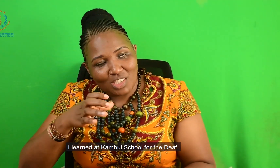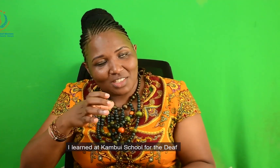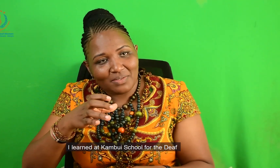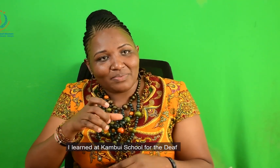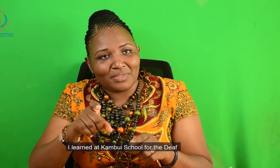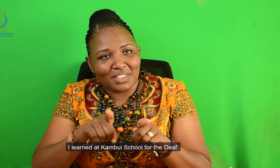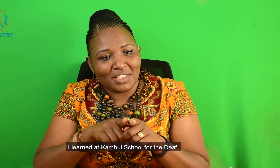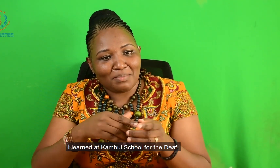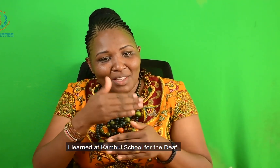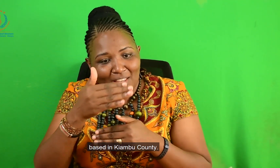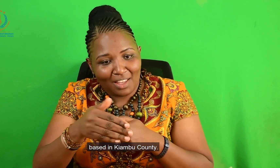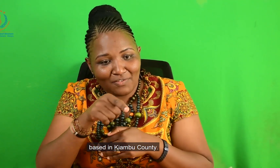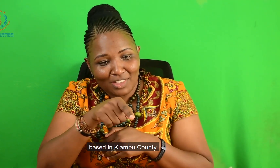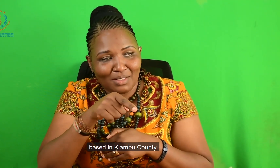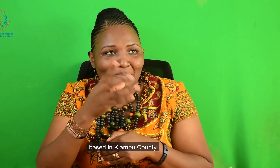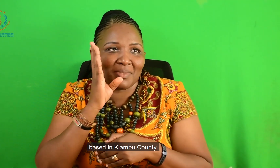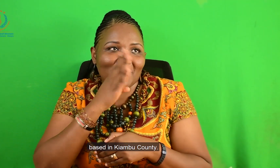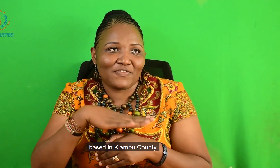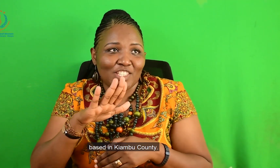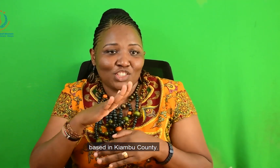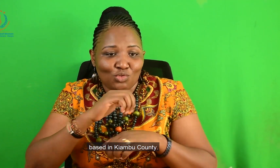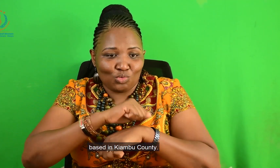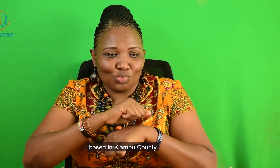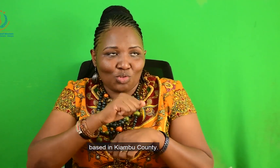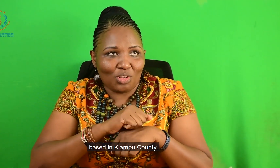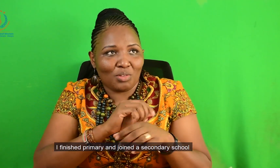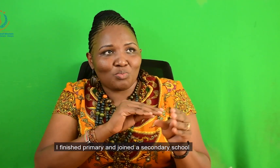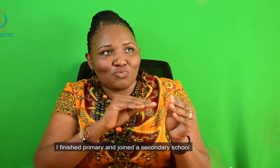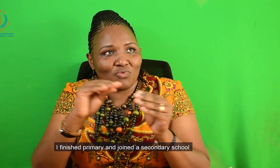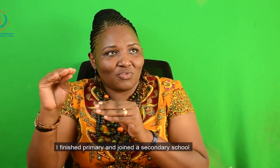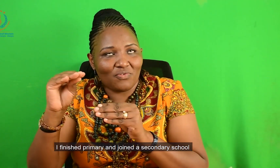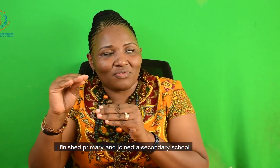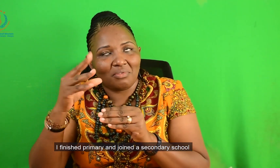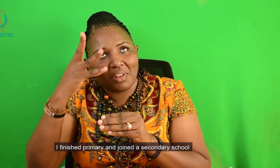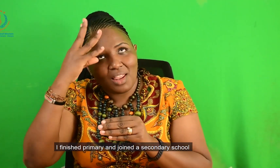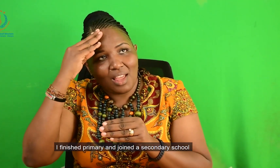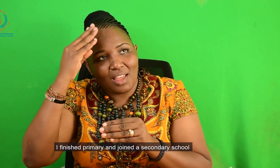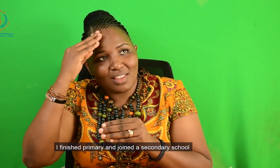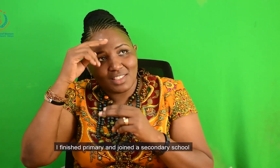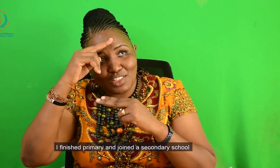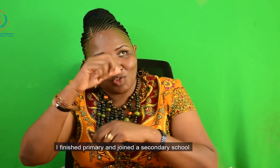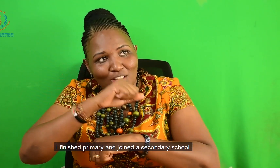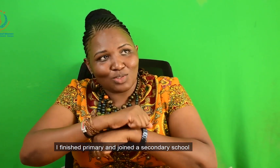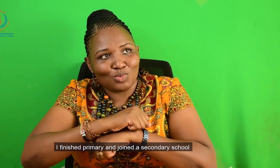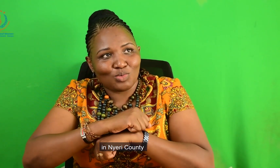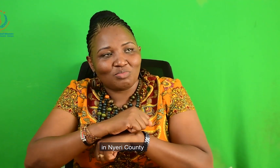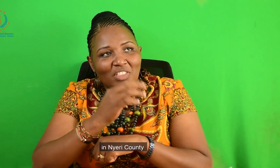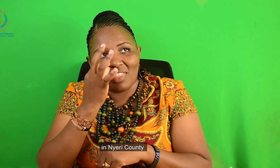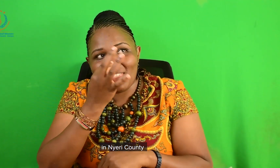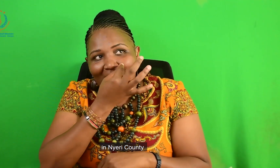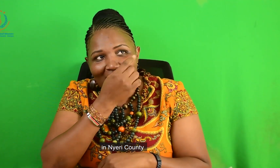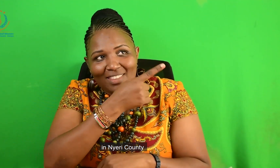the Deaf, based in Kiambu County. I finished primary and joined a secondary school in Nyeri